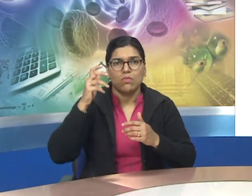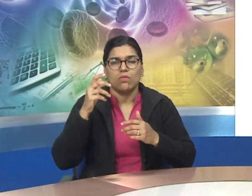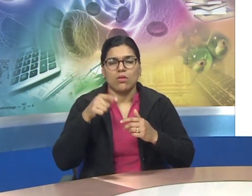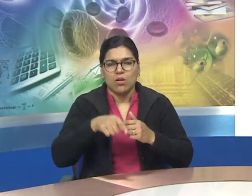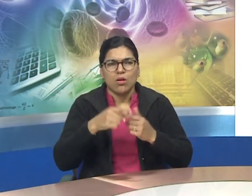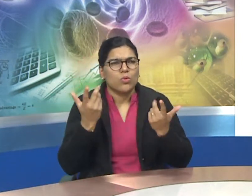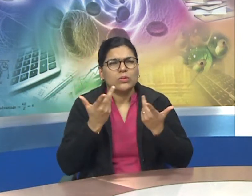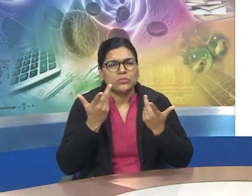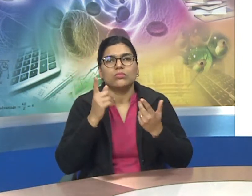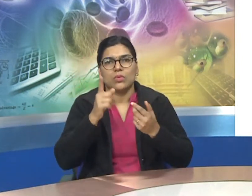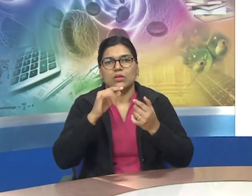solar energy.